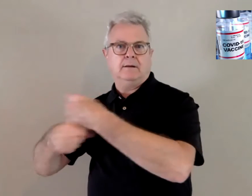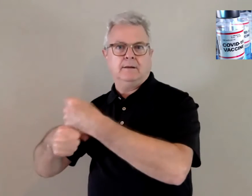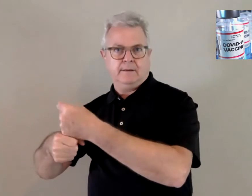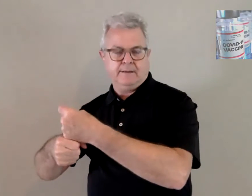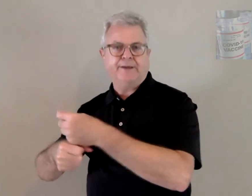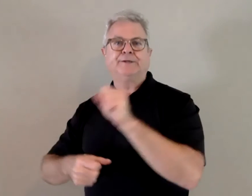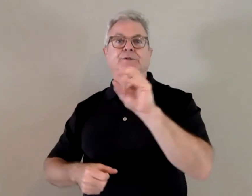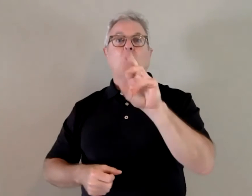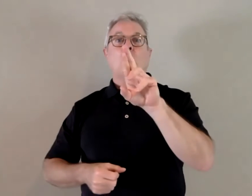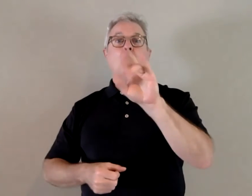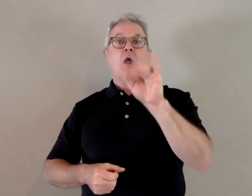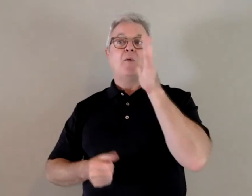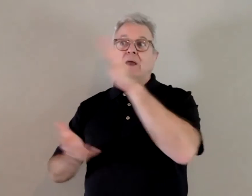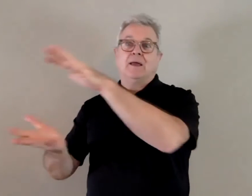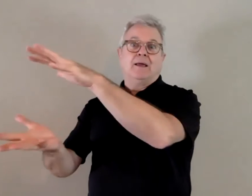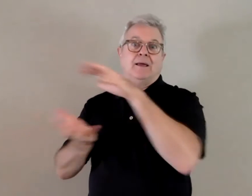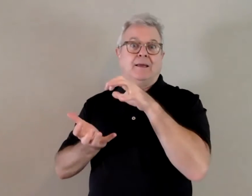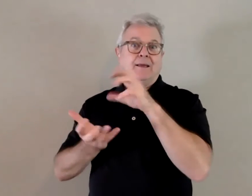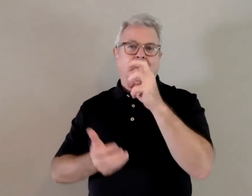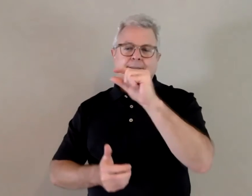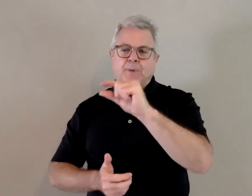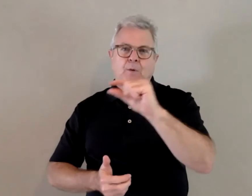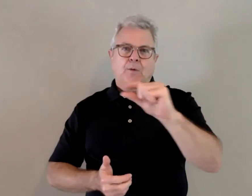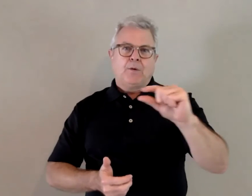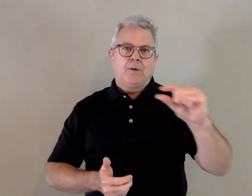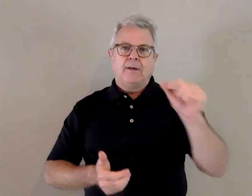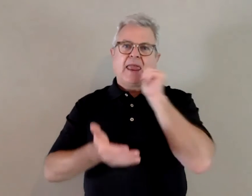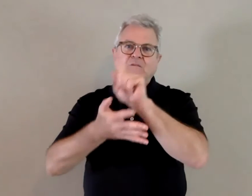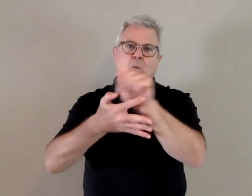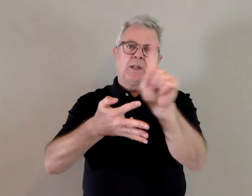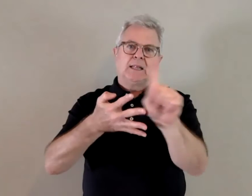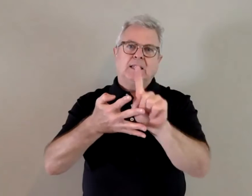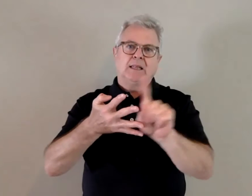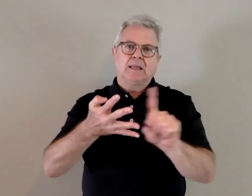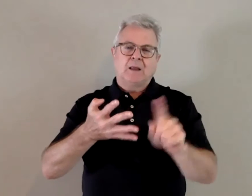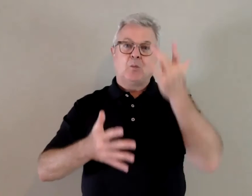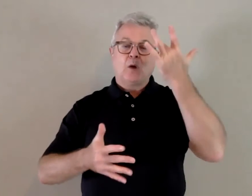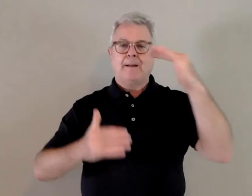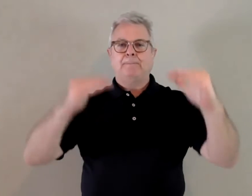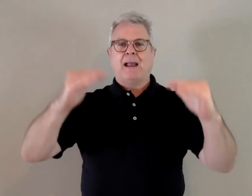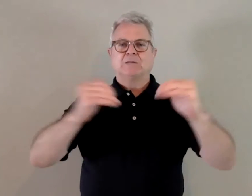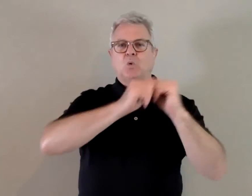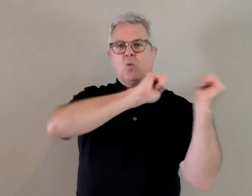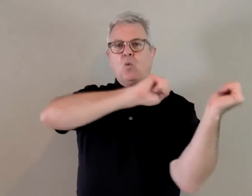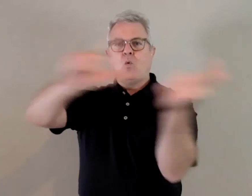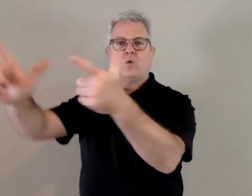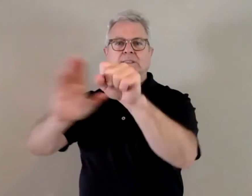it, and then they will proceed with making the vaccine. But we will just get small amounts of